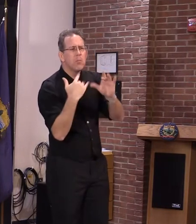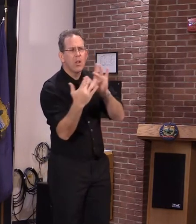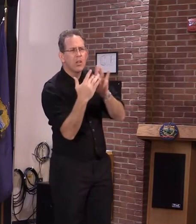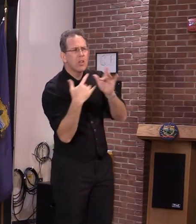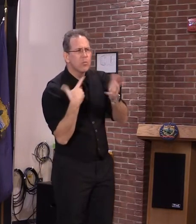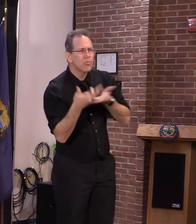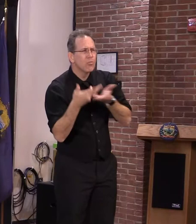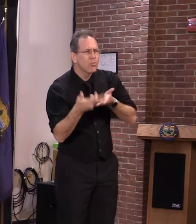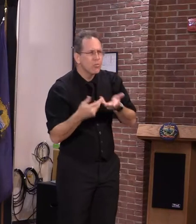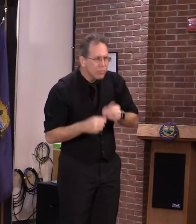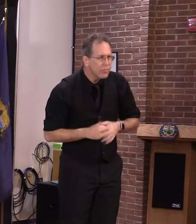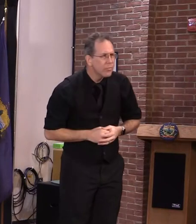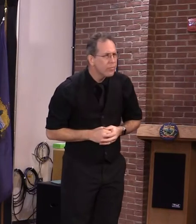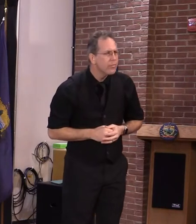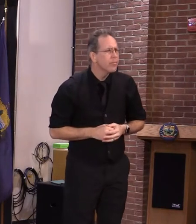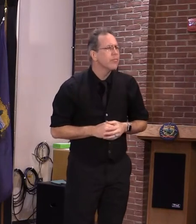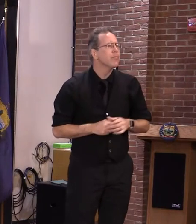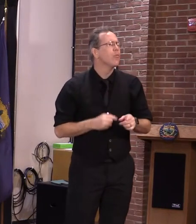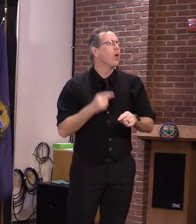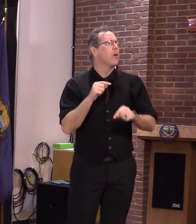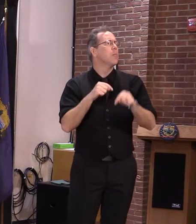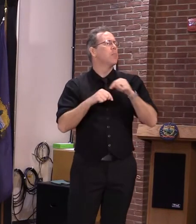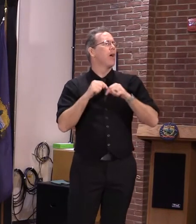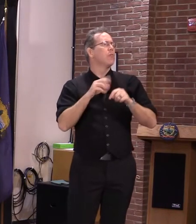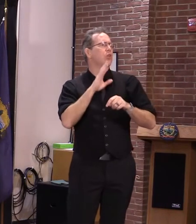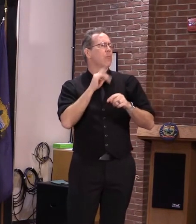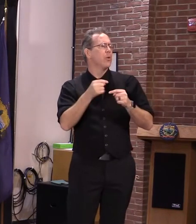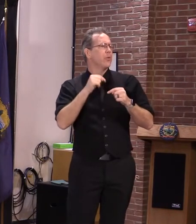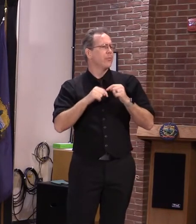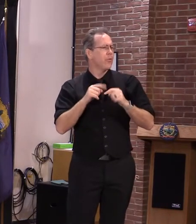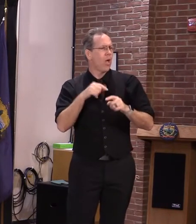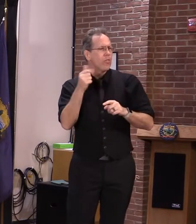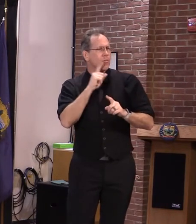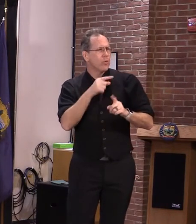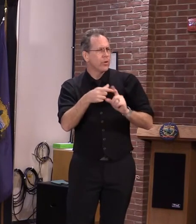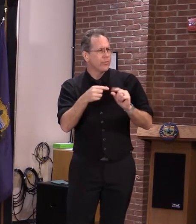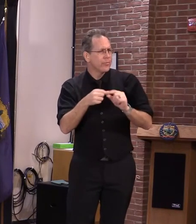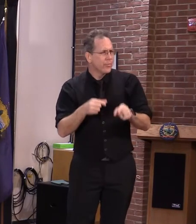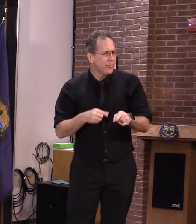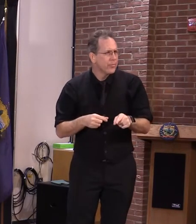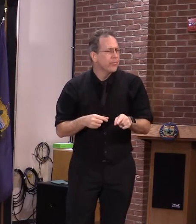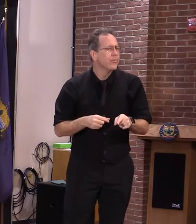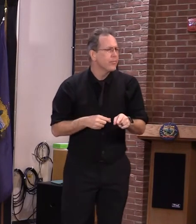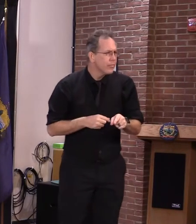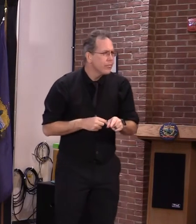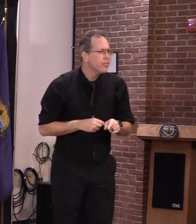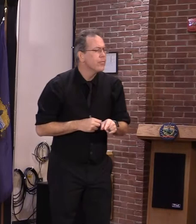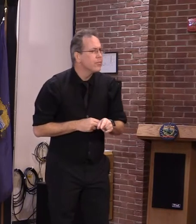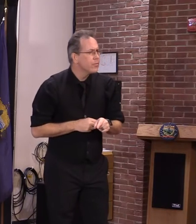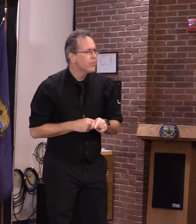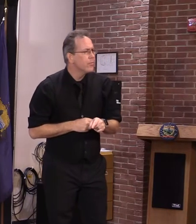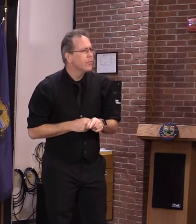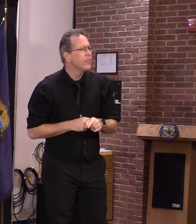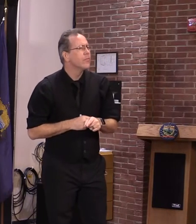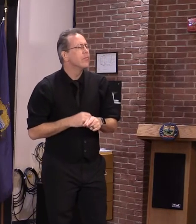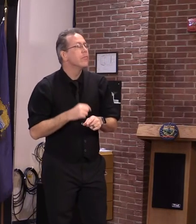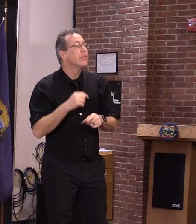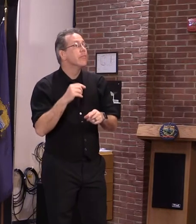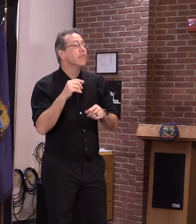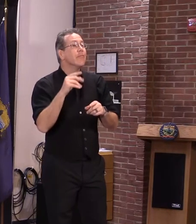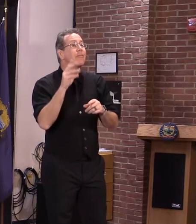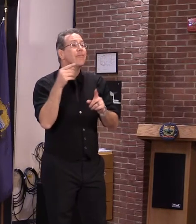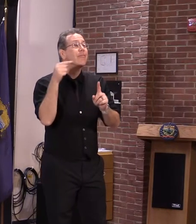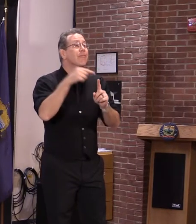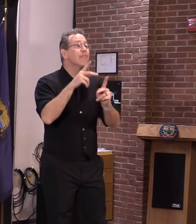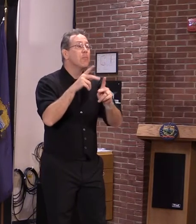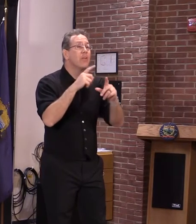back to Lisa's question, no granular detail yet, but the distribution methodology for Vermonters who need masks but can't afford them